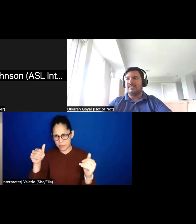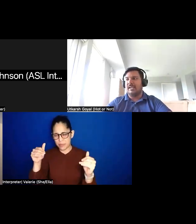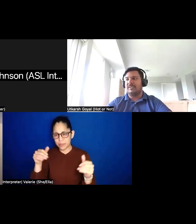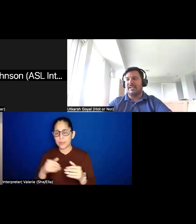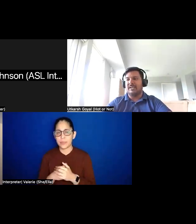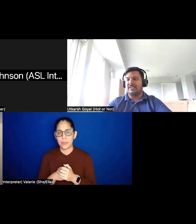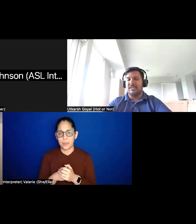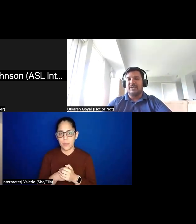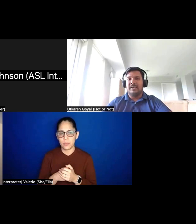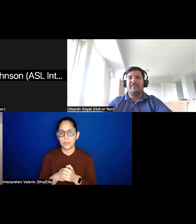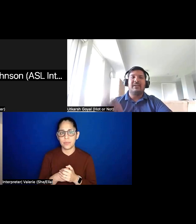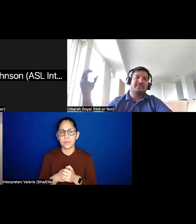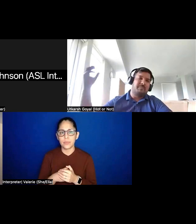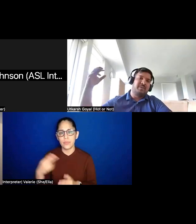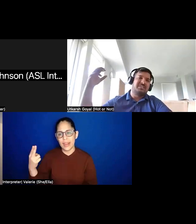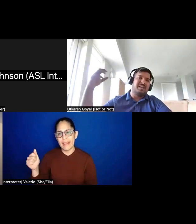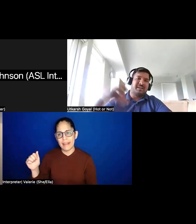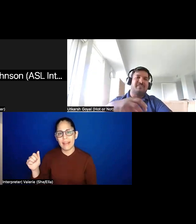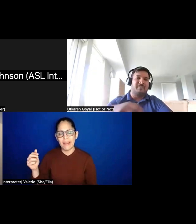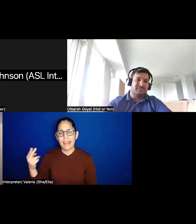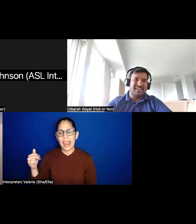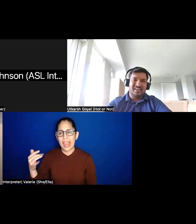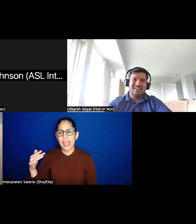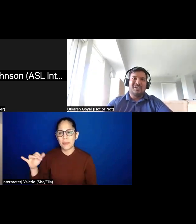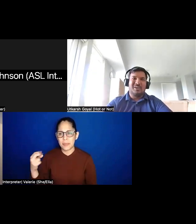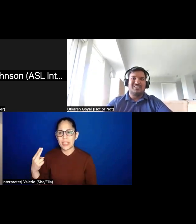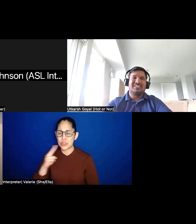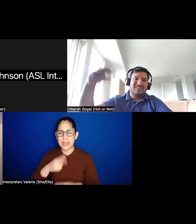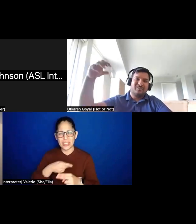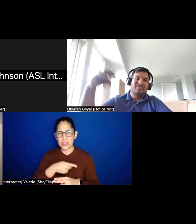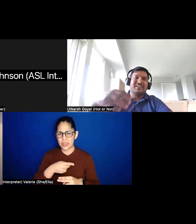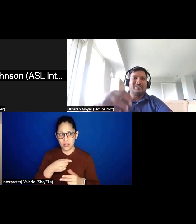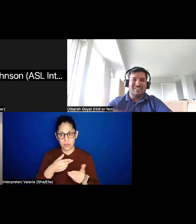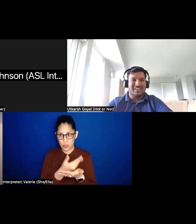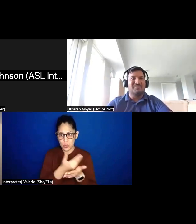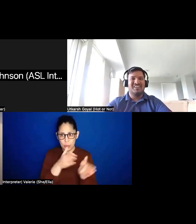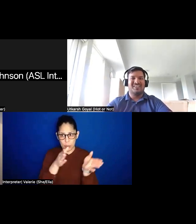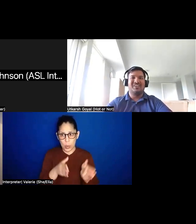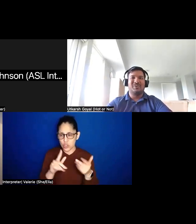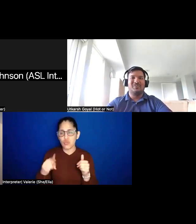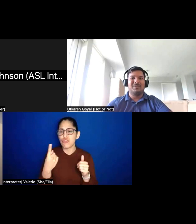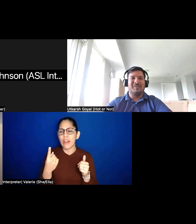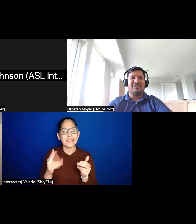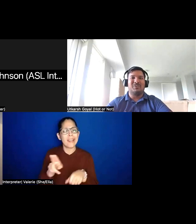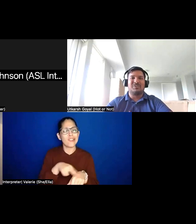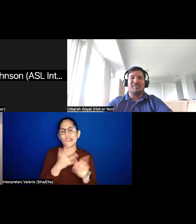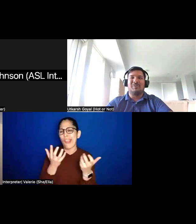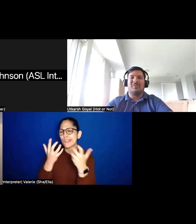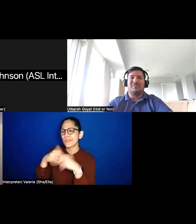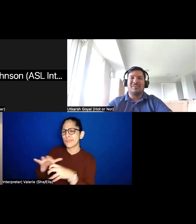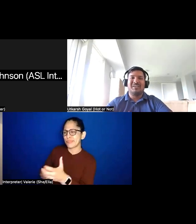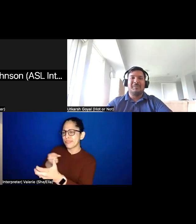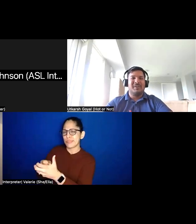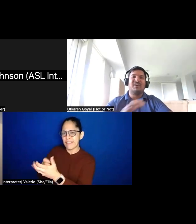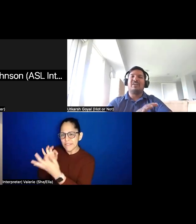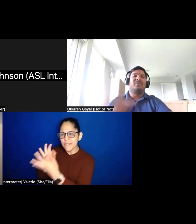obviously, as Hamish said, it's difficult for somebody who's coming in from outside to just fit into the team, especially for those people who